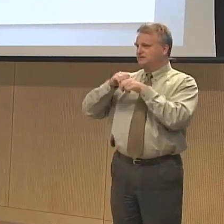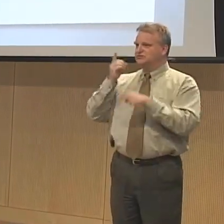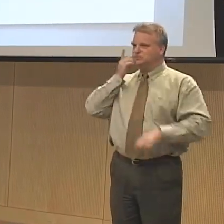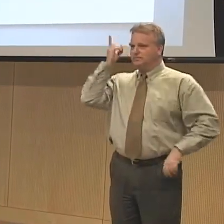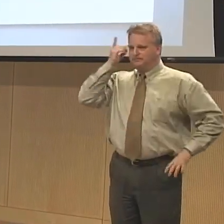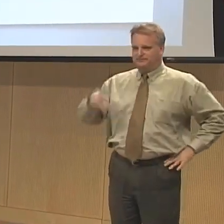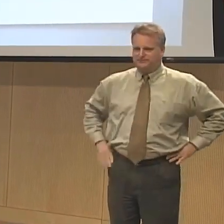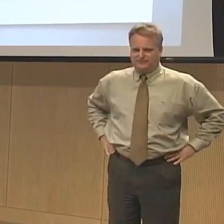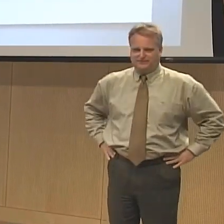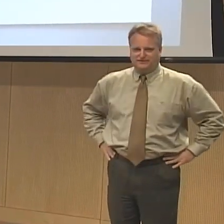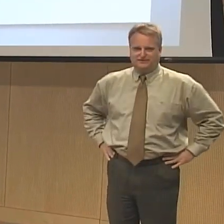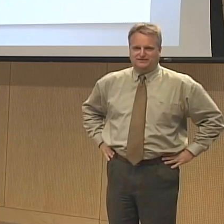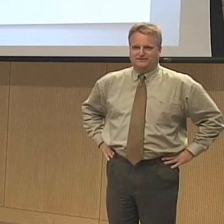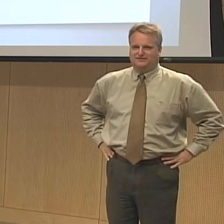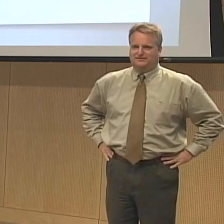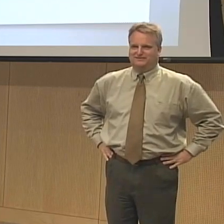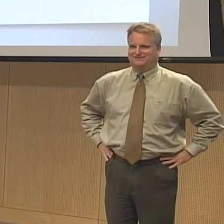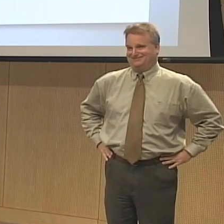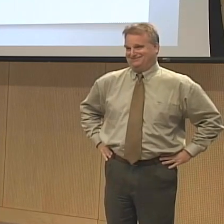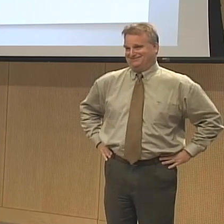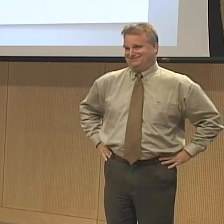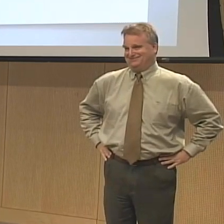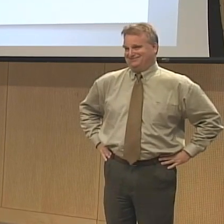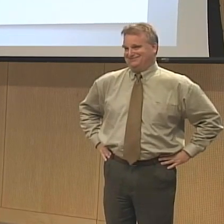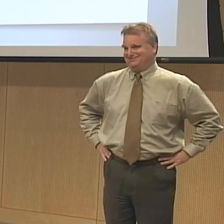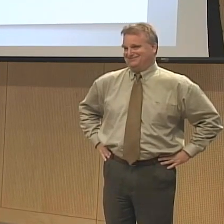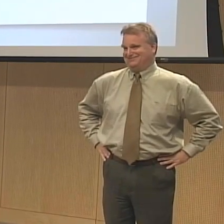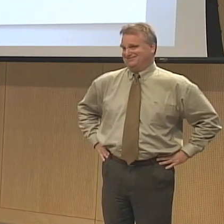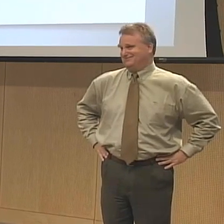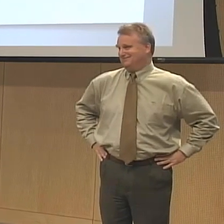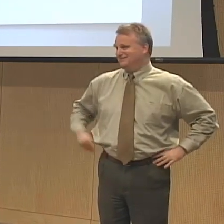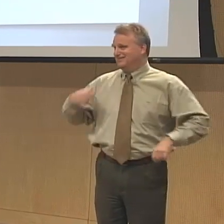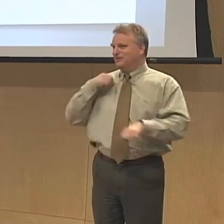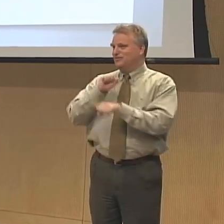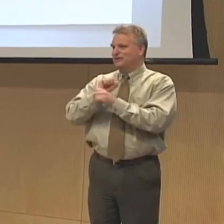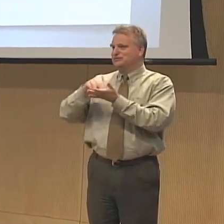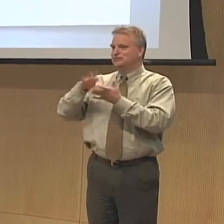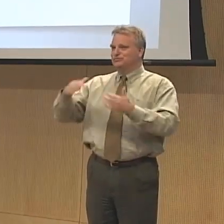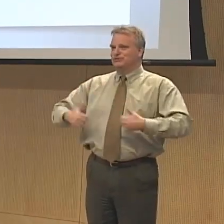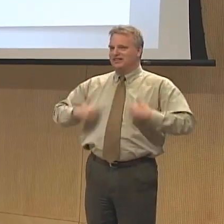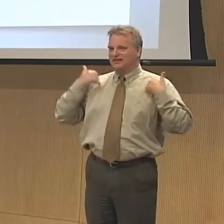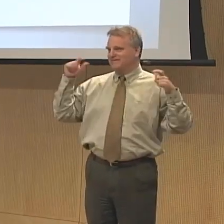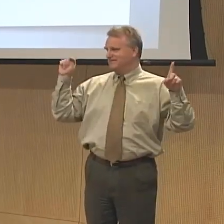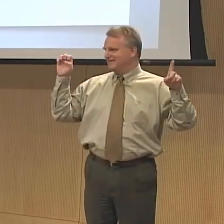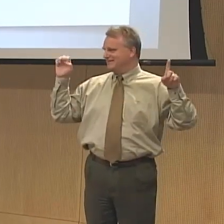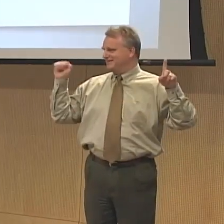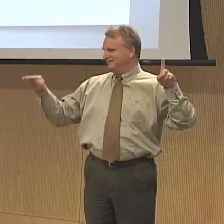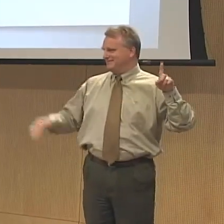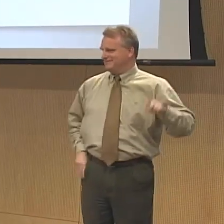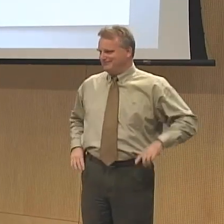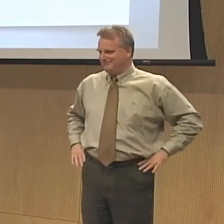My first job was basically to resolve issues in the dorm. I worked on the student life team here at NTID.